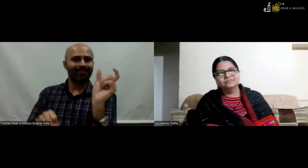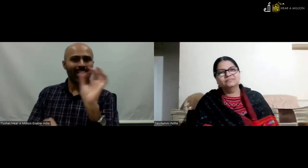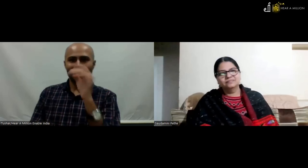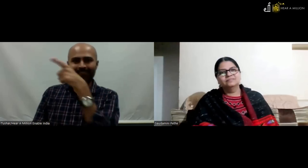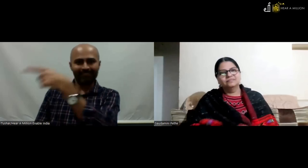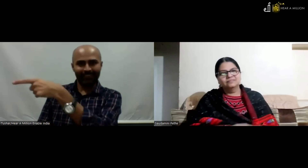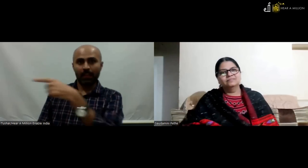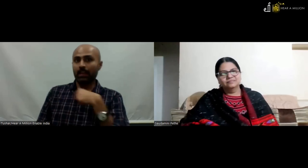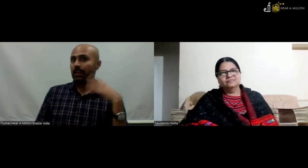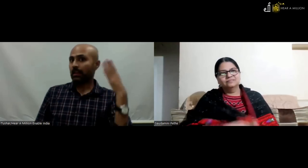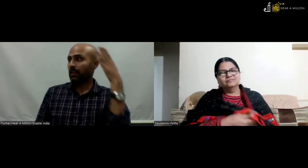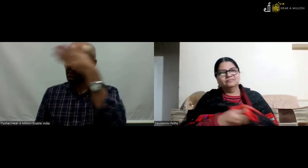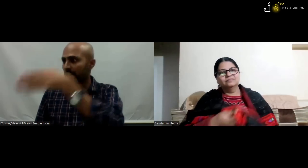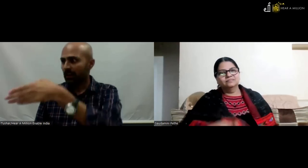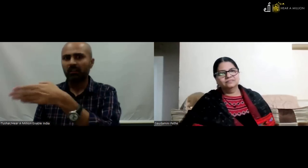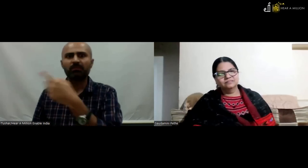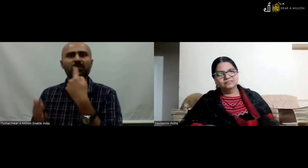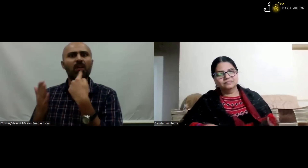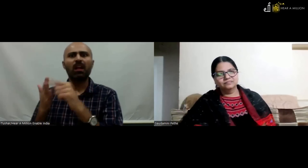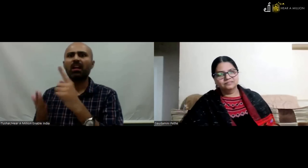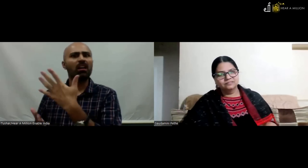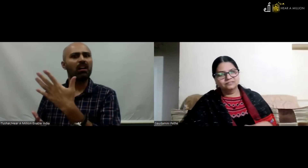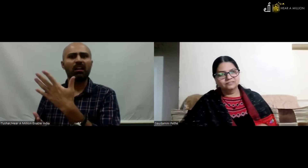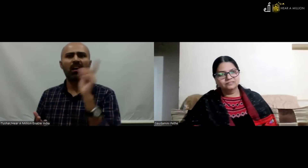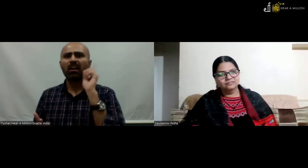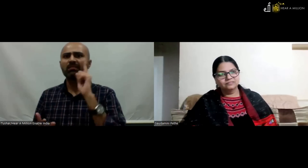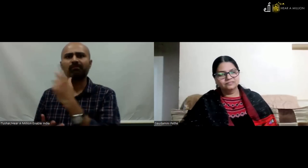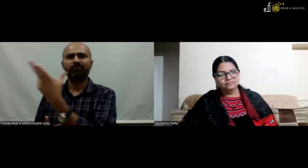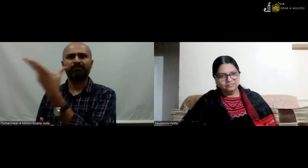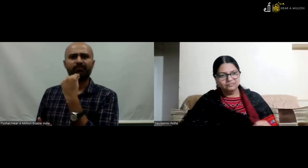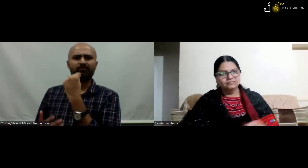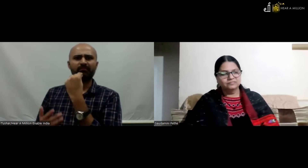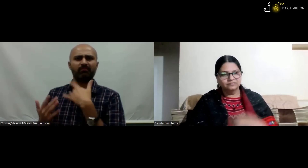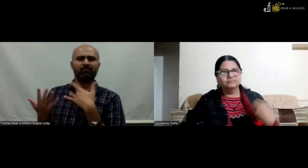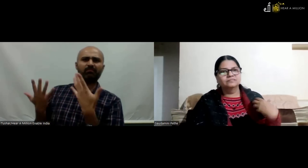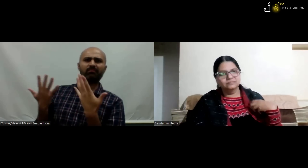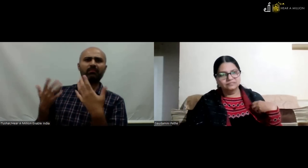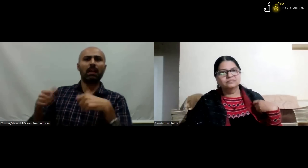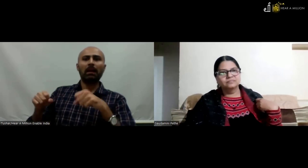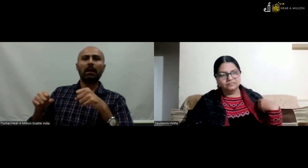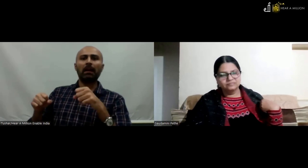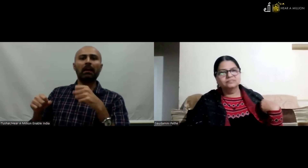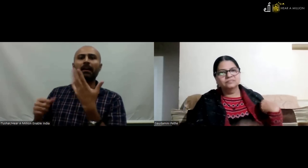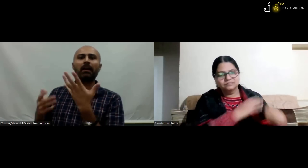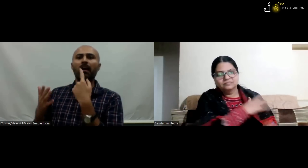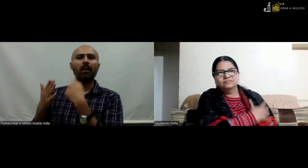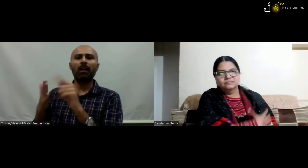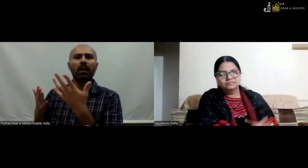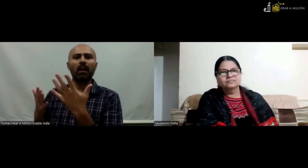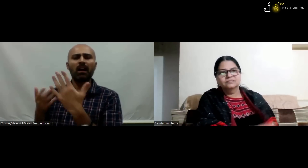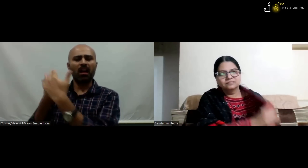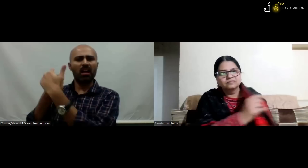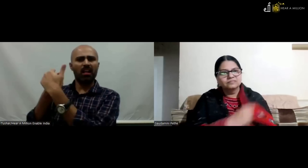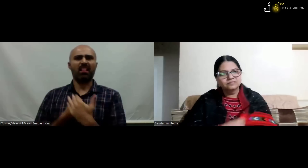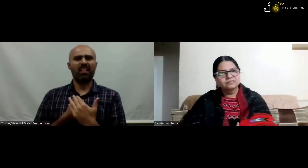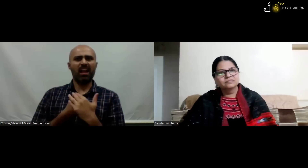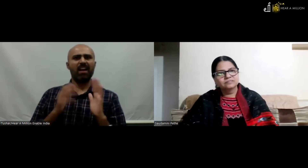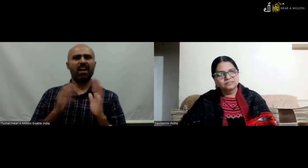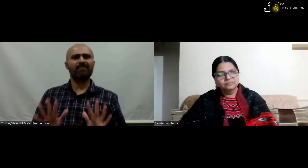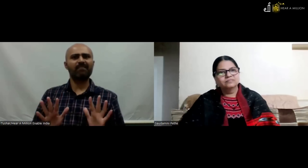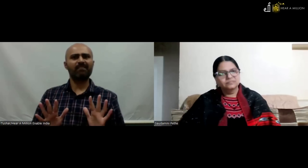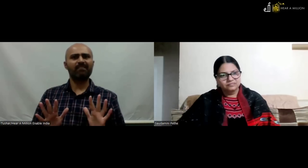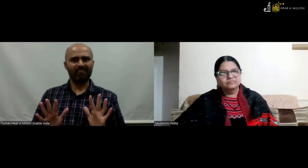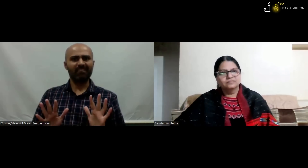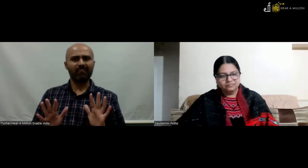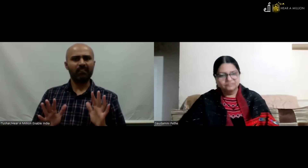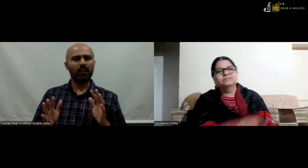office and they would like to get the two-wheeler or four-wheeler license. And if they're denying to the deaf